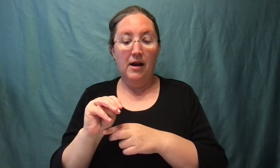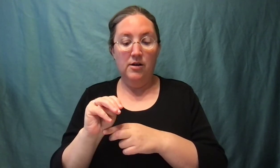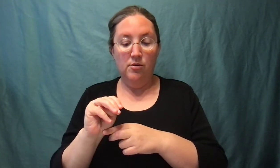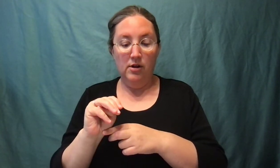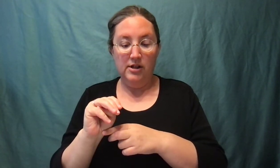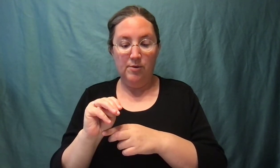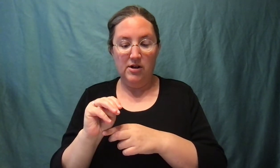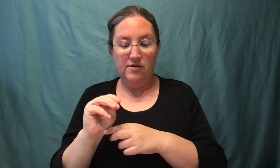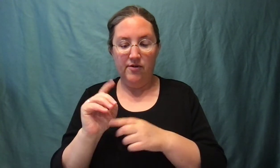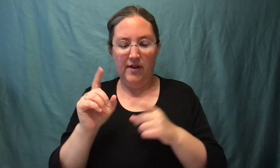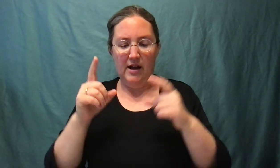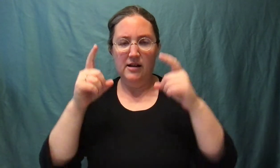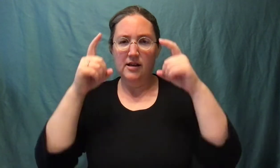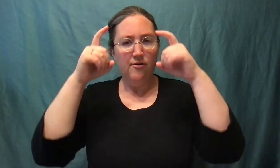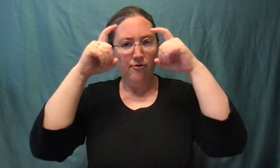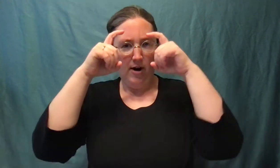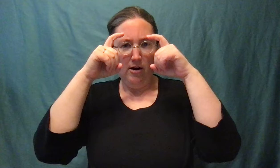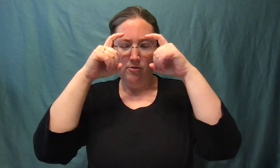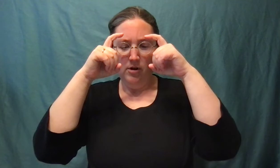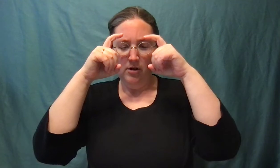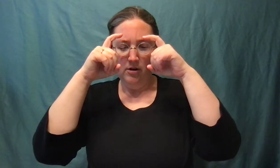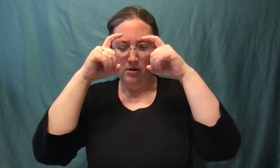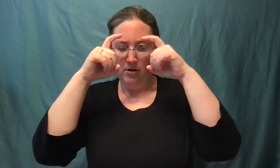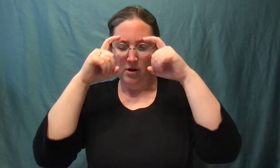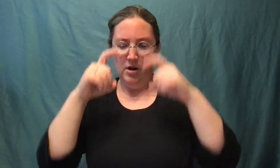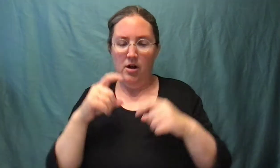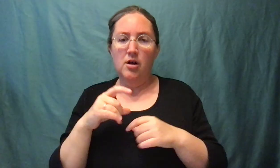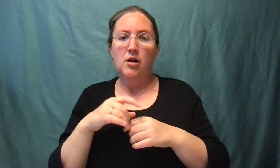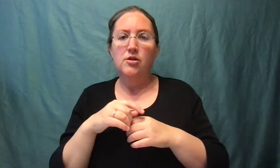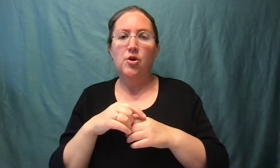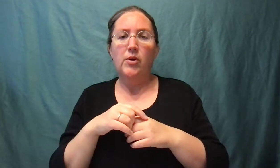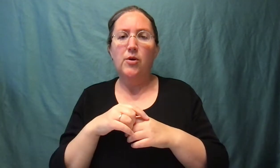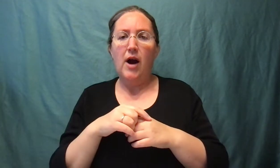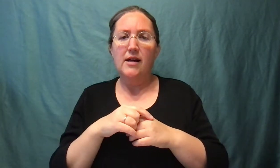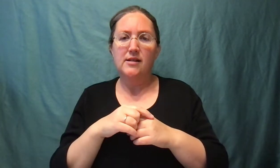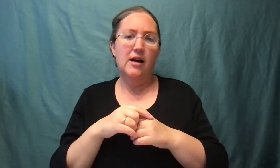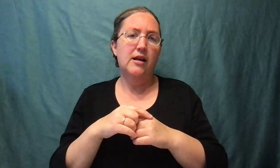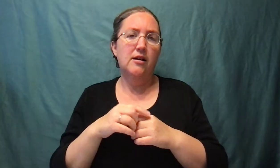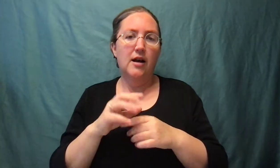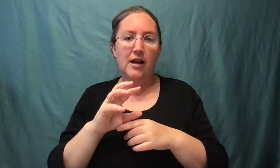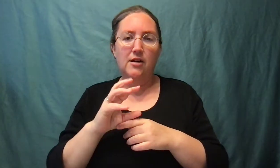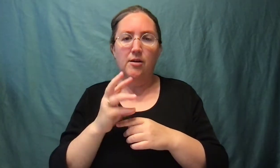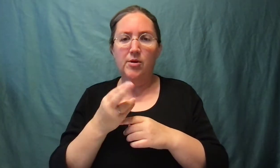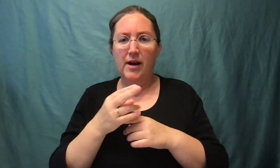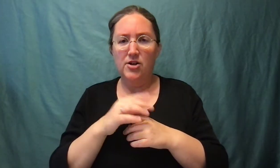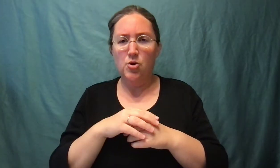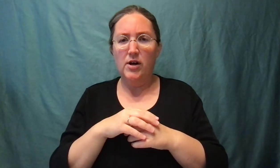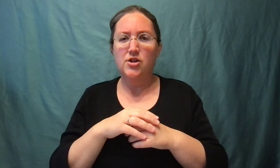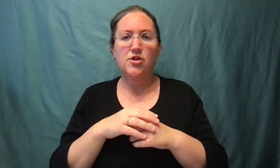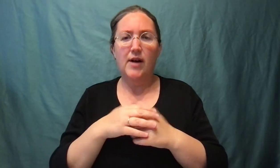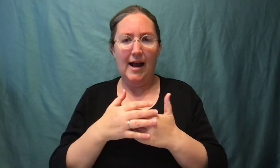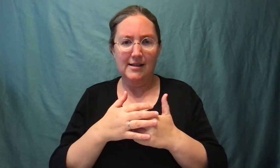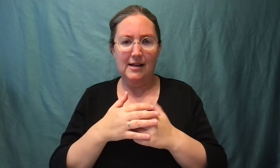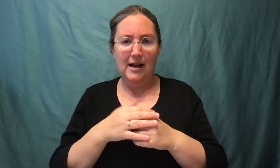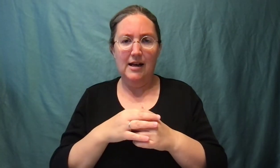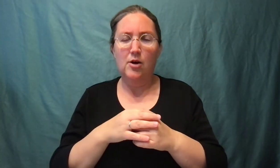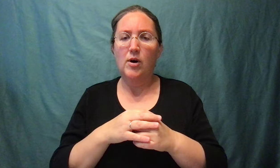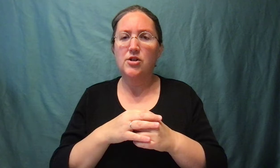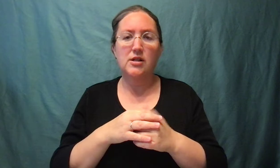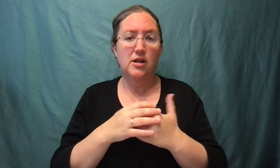non-manual expression for that is a frown. So when you are assigning any WH questions or asking any questions that are